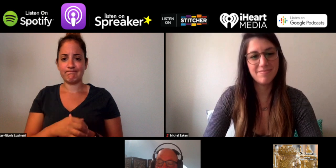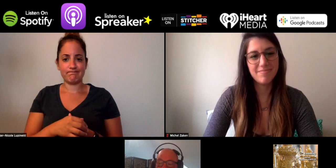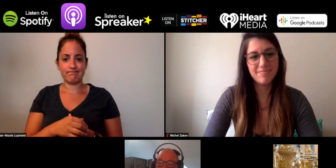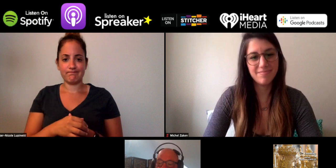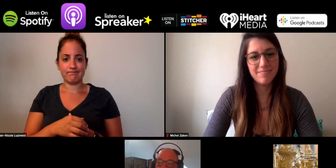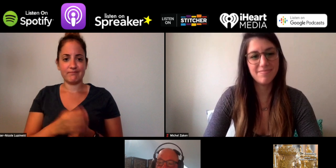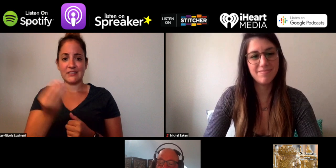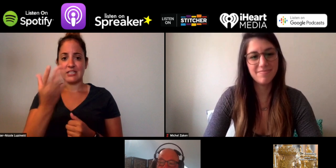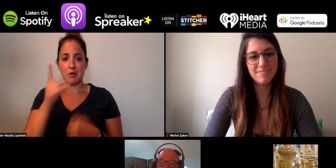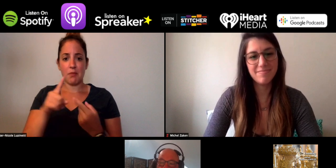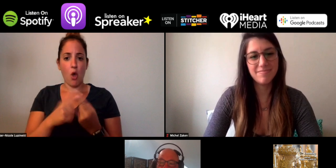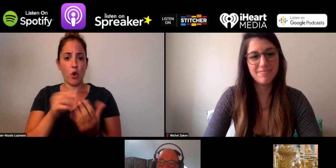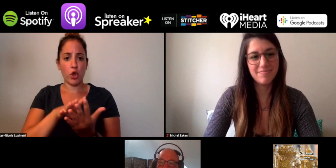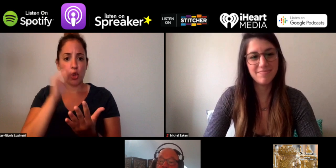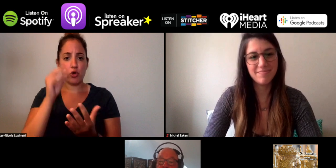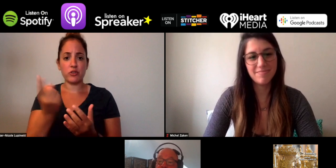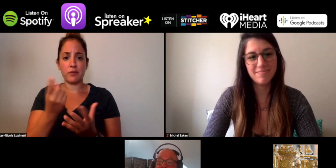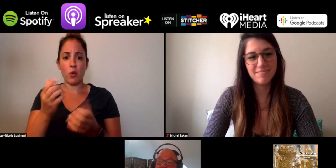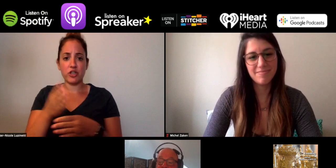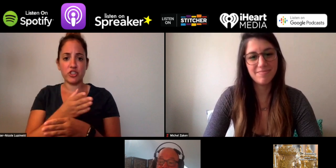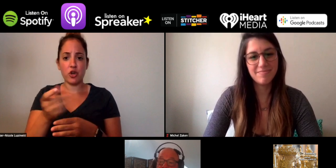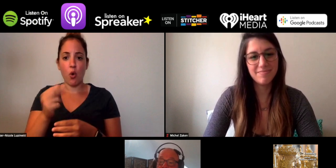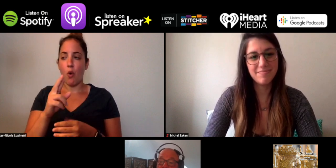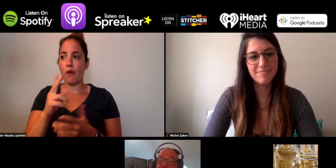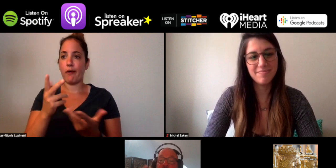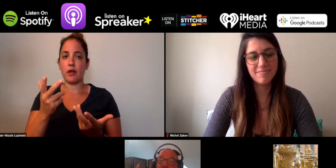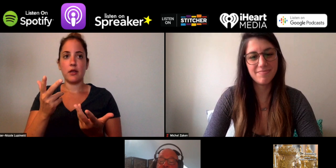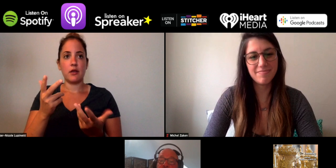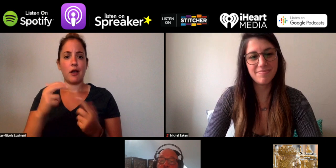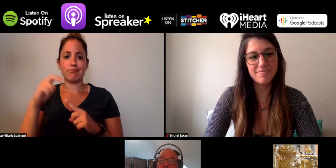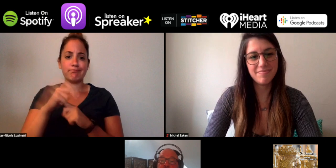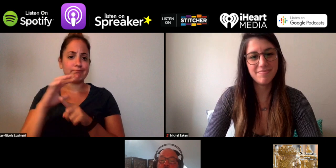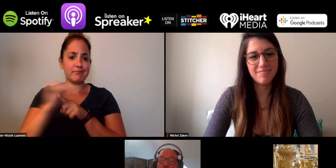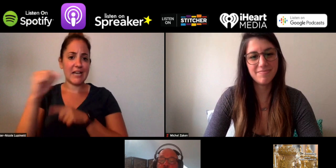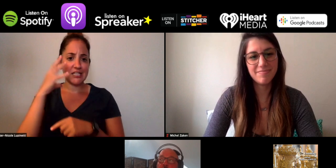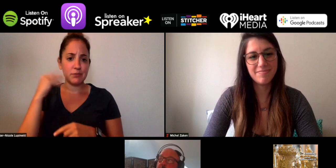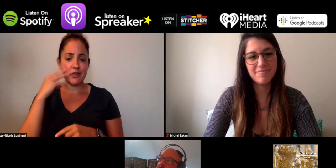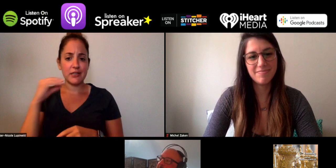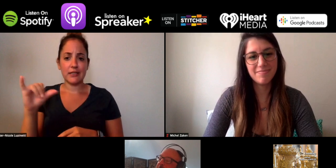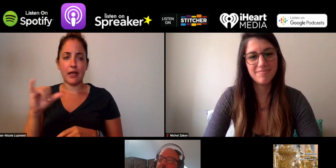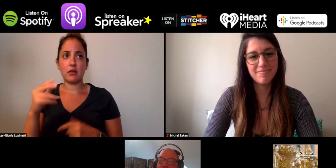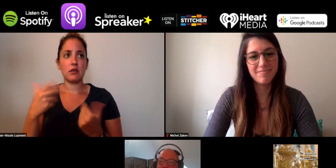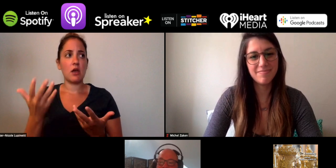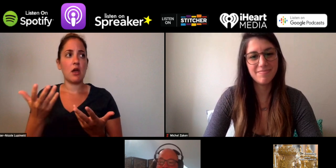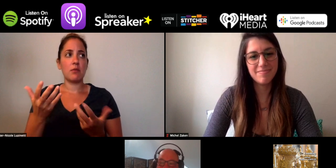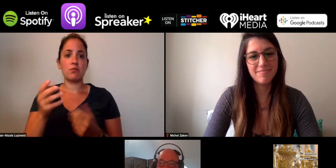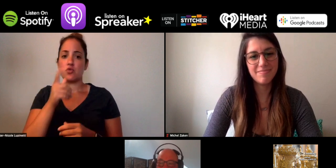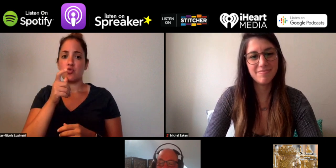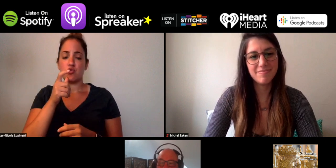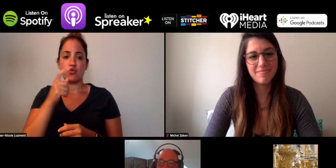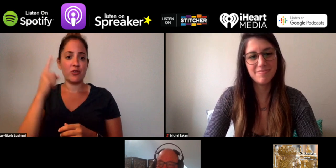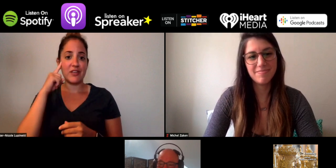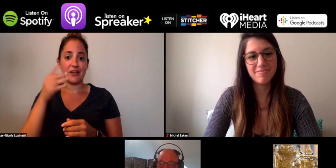what you've learned, or something you want to share about, or a fantastic experience. Like who do you think was a great